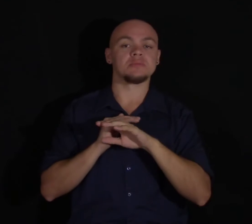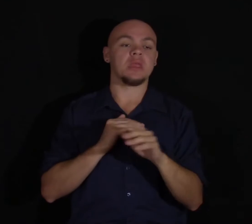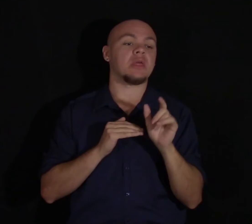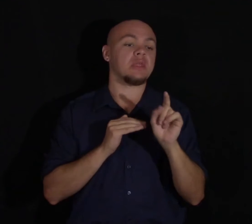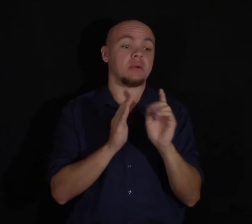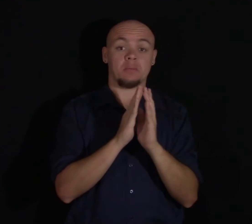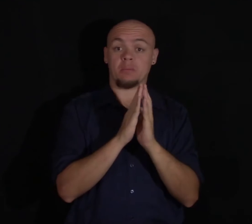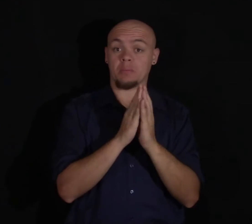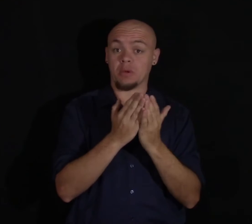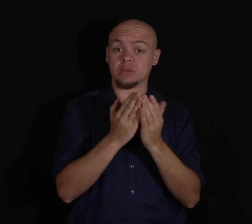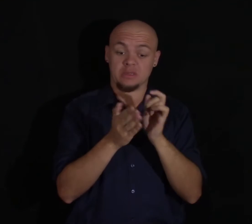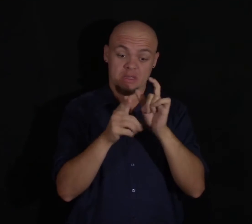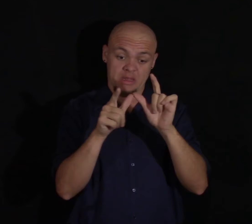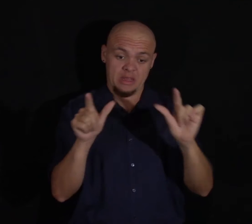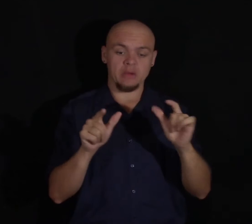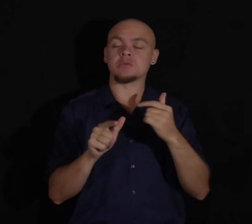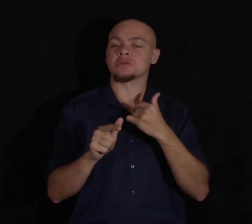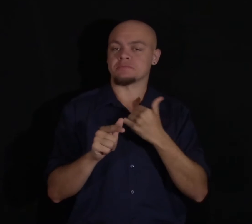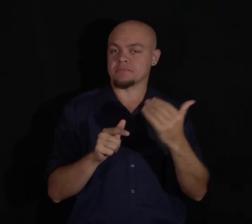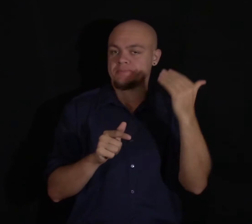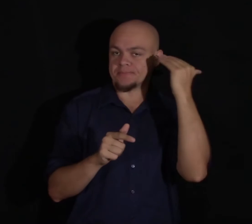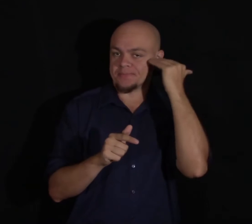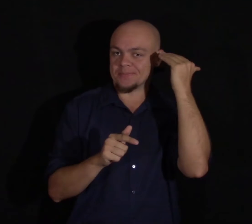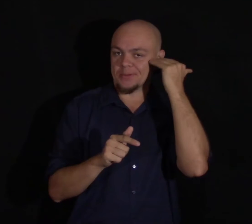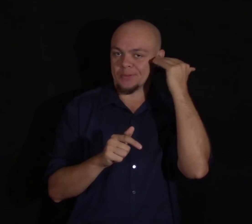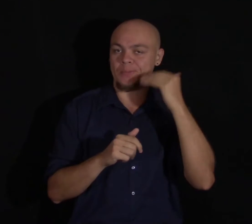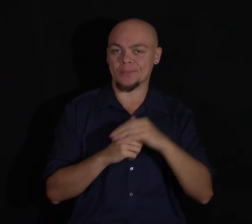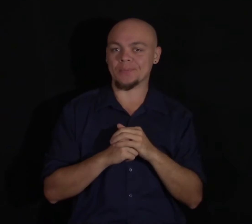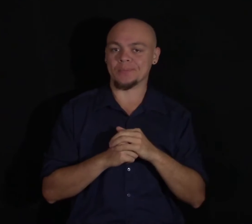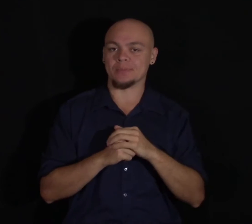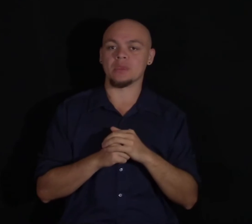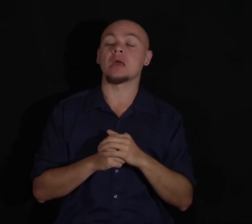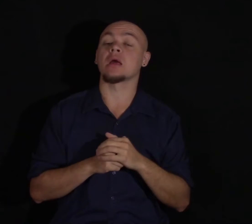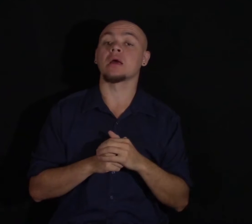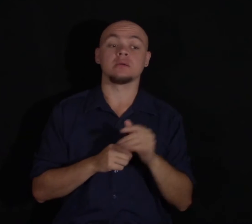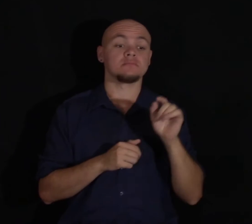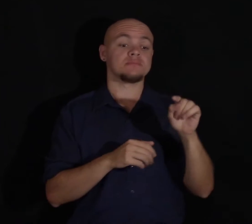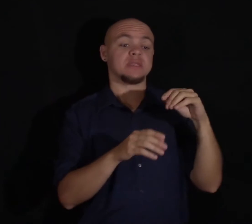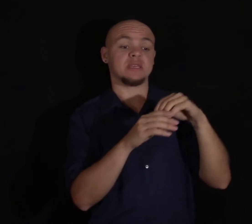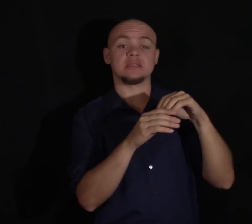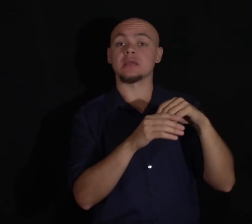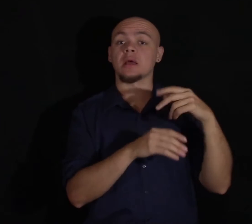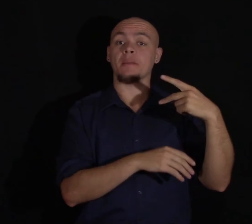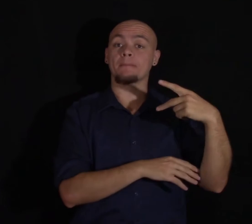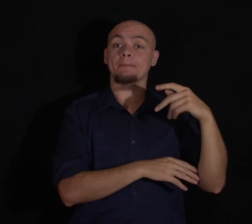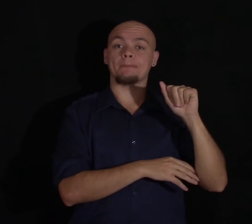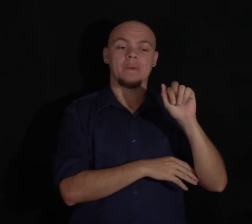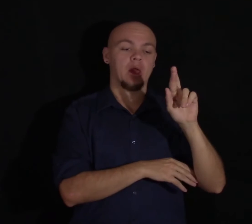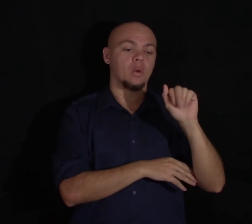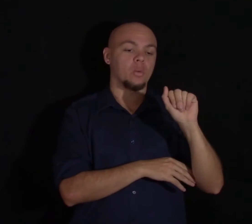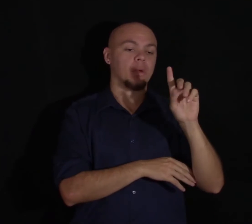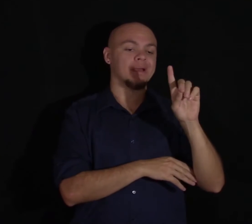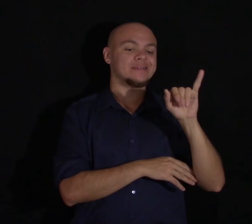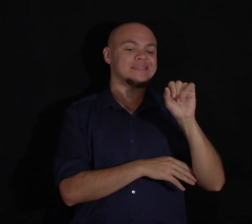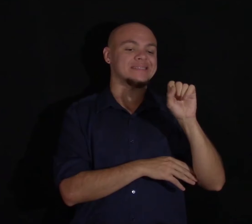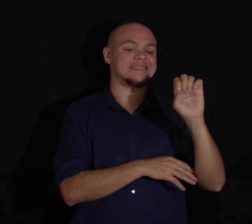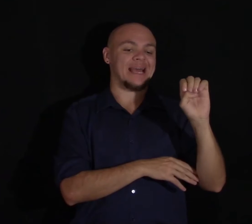elements of which I had acquired at the cottage. They consisted of Paradise Lost, a volume of